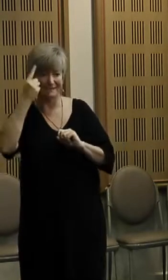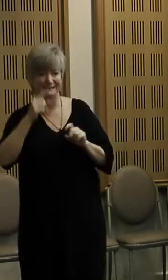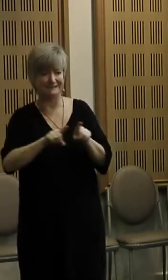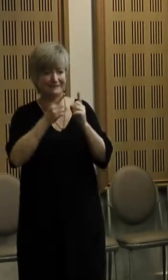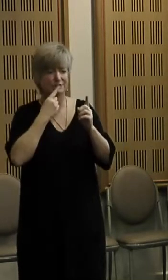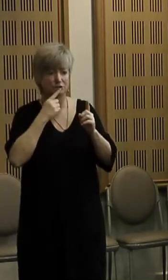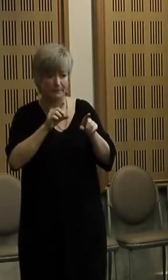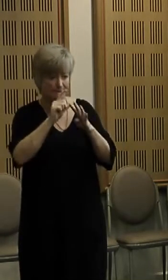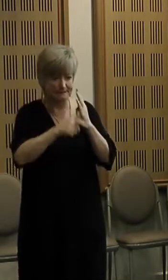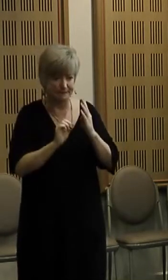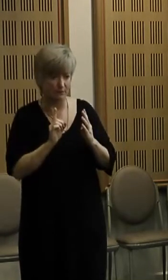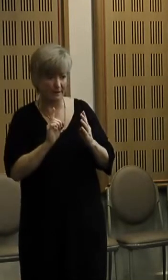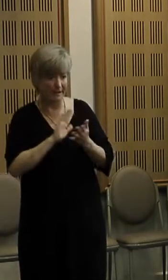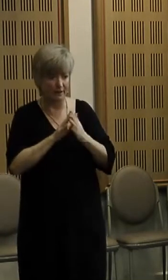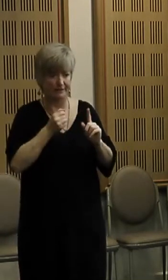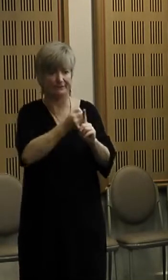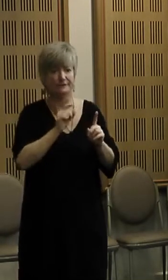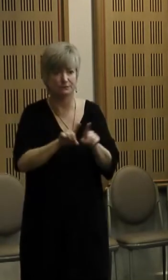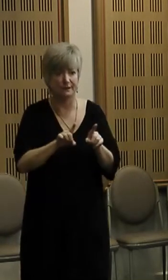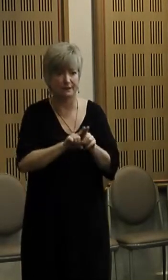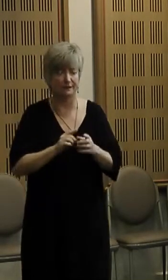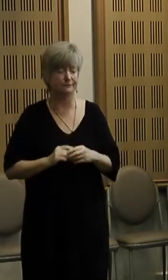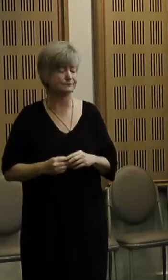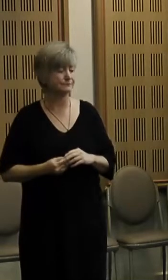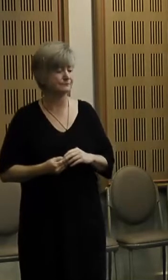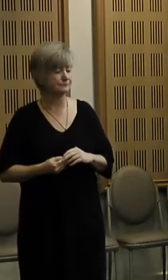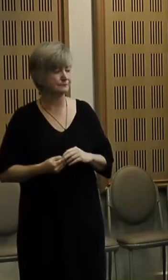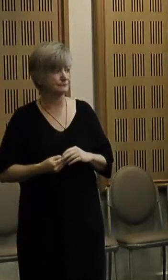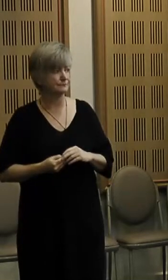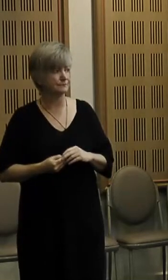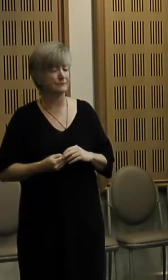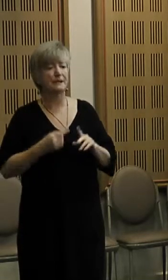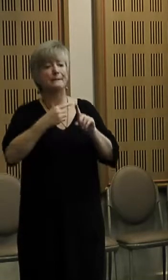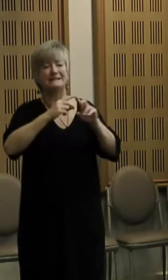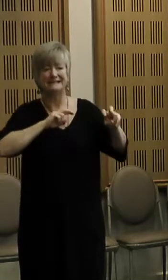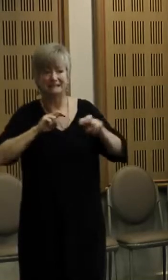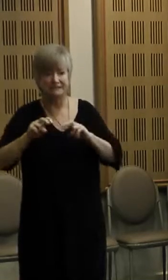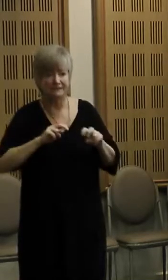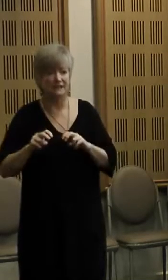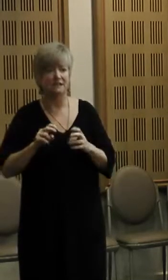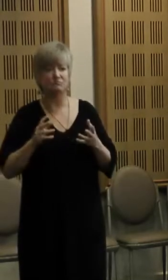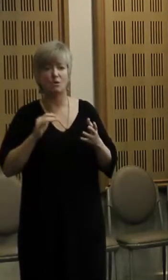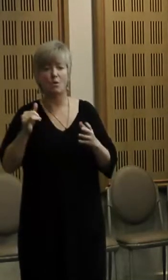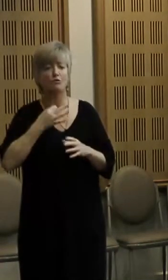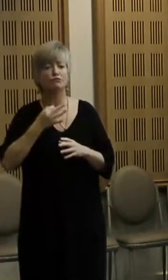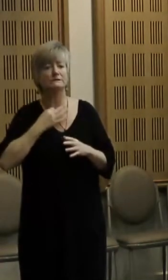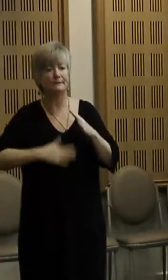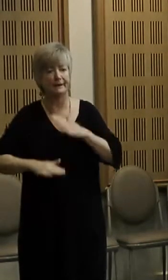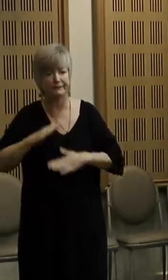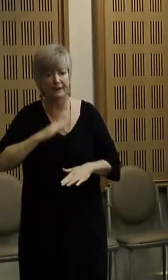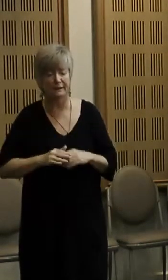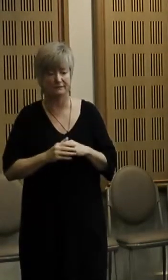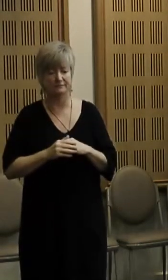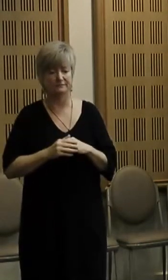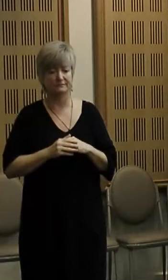of disabilities and how that's playing out in terms of health outcomes, and then the activities or the risk behaviours or the things